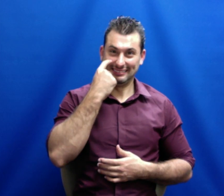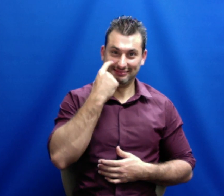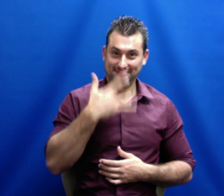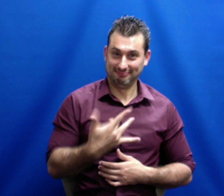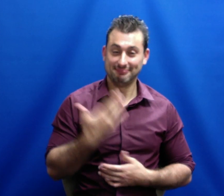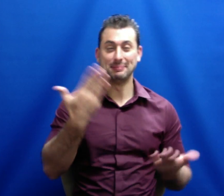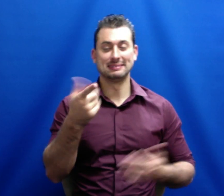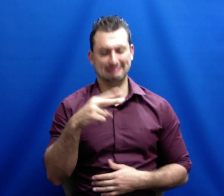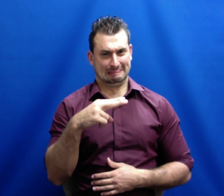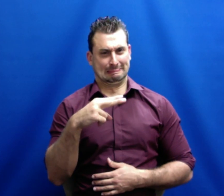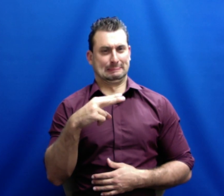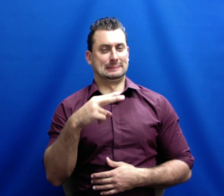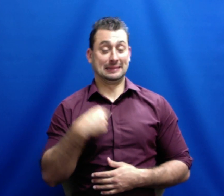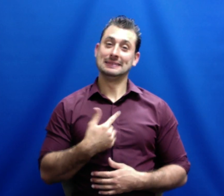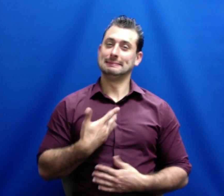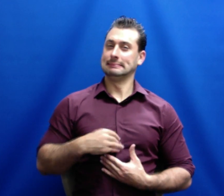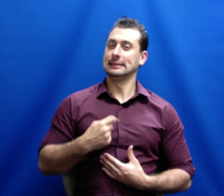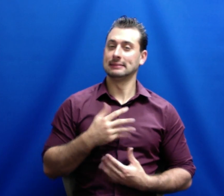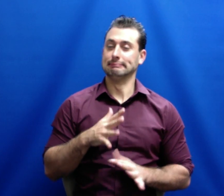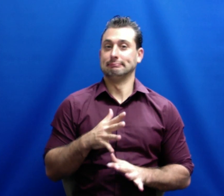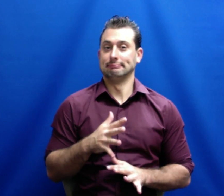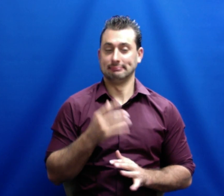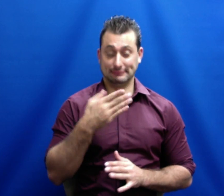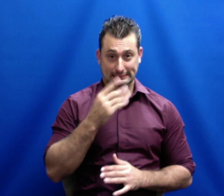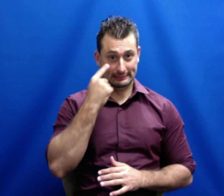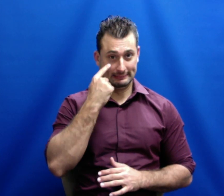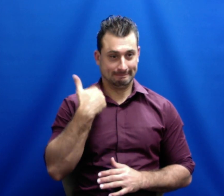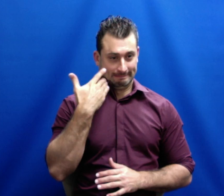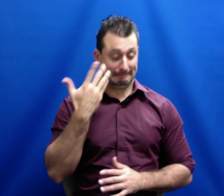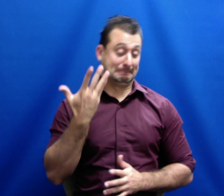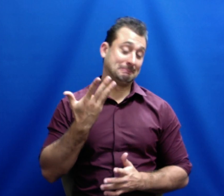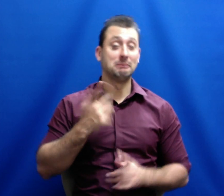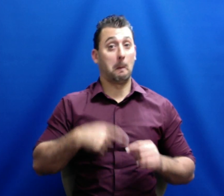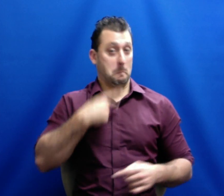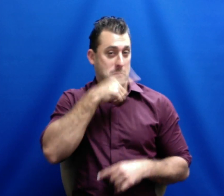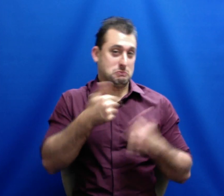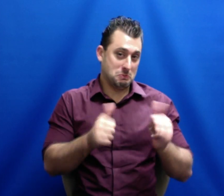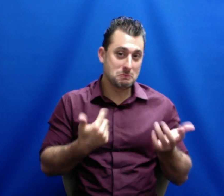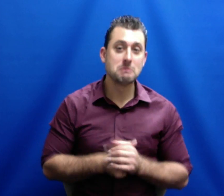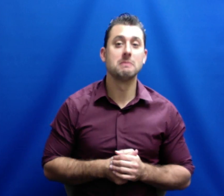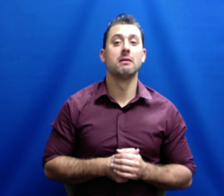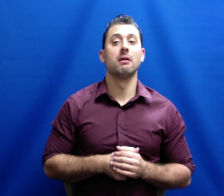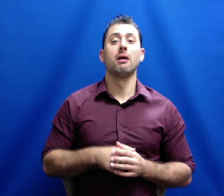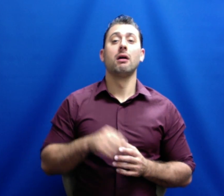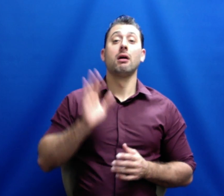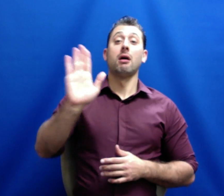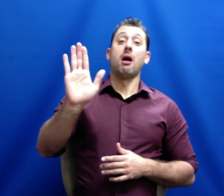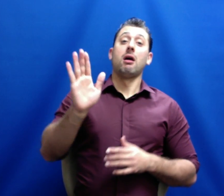including all parts of the fish, including eyes at some point. I don't know how I would do that, but I'd be willing to try.